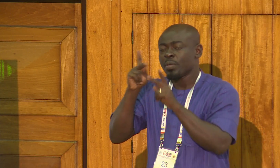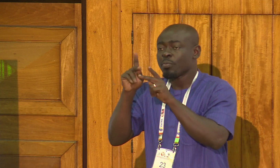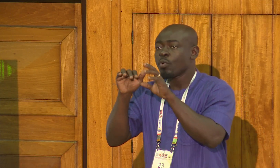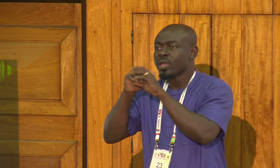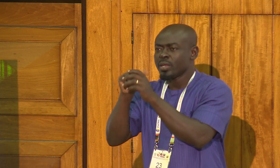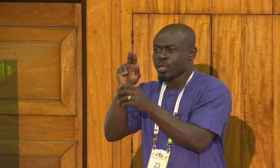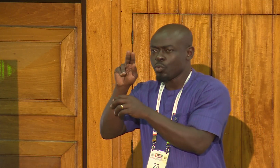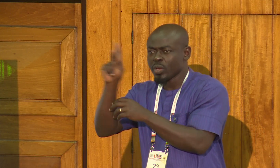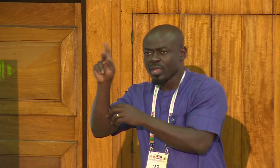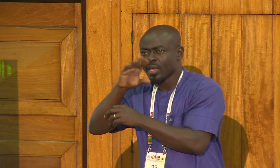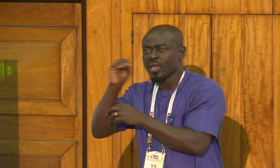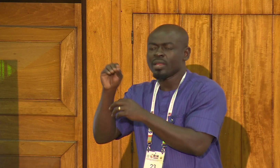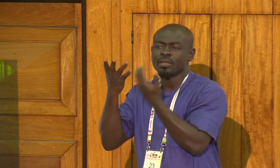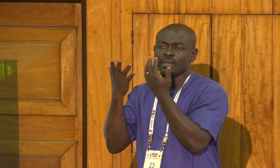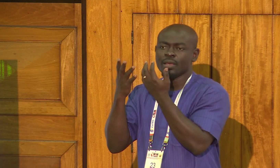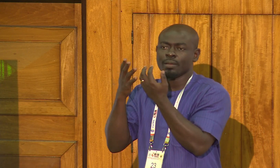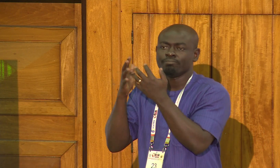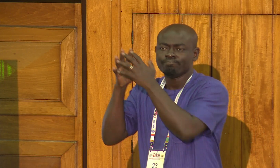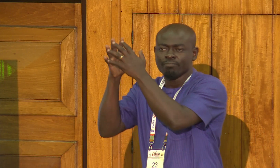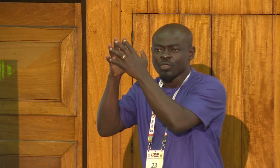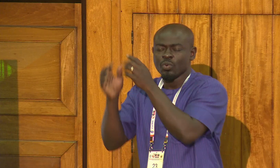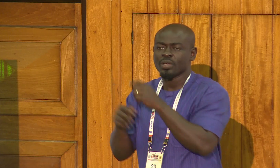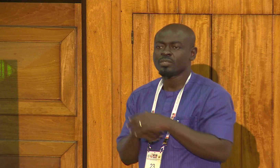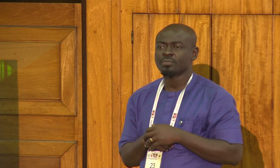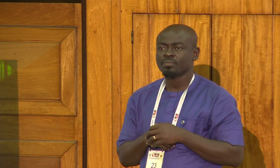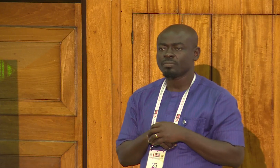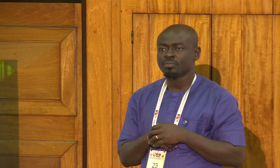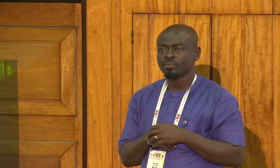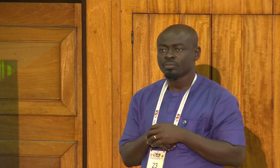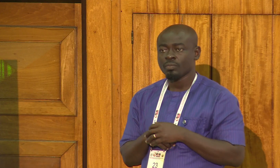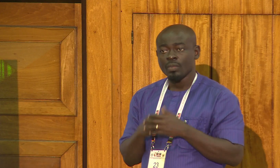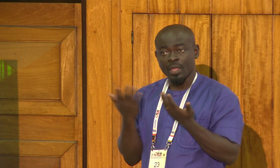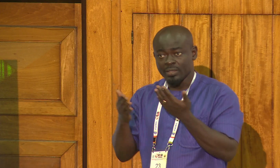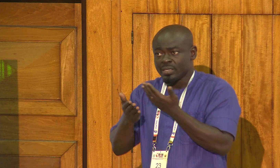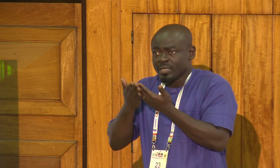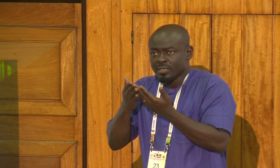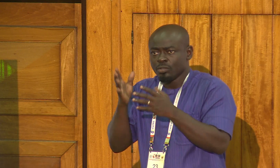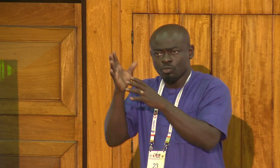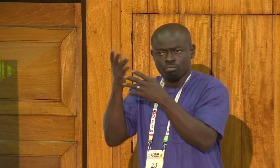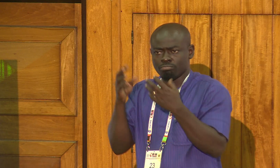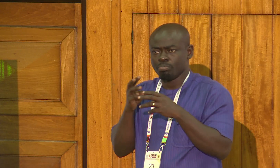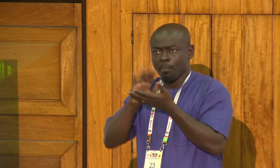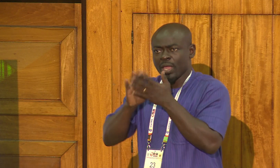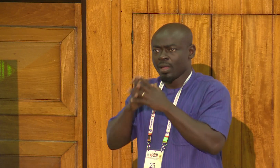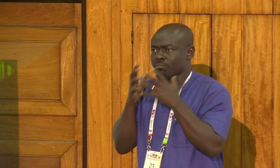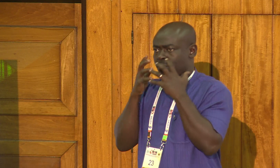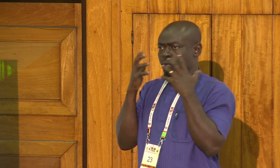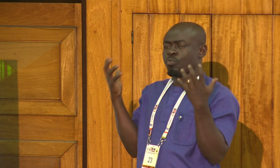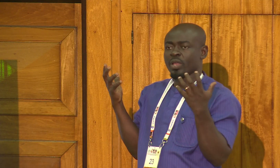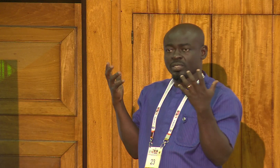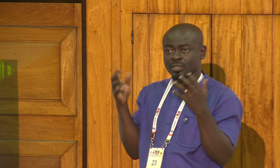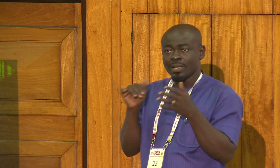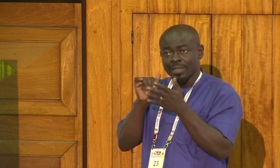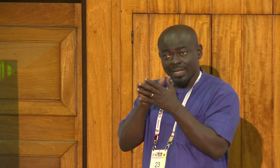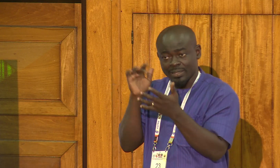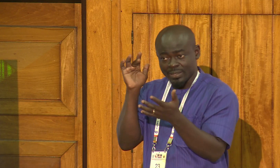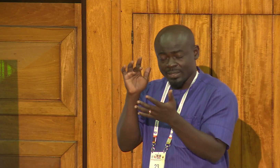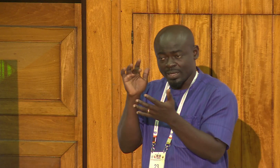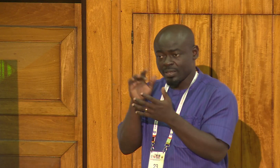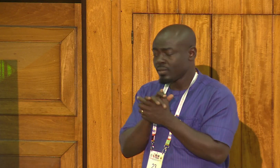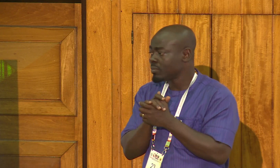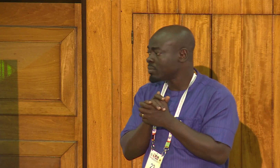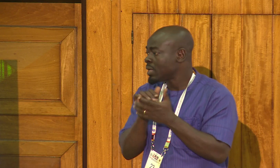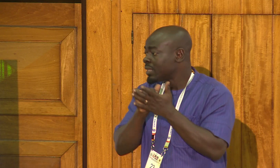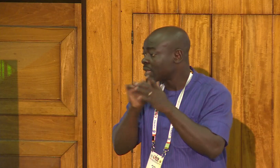in the US, are more likely to gain weight, and women as well. This is a study that